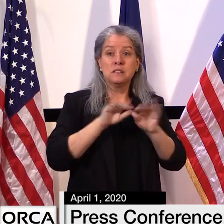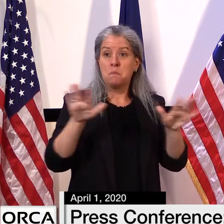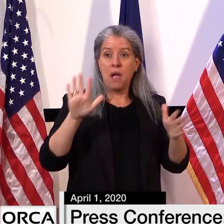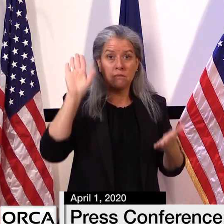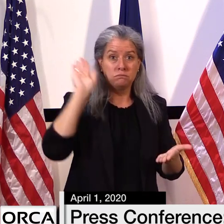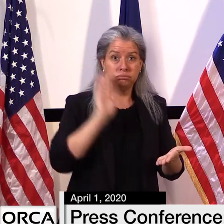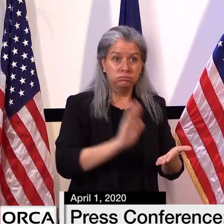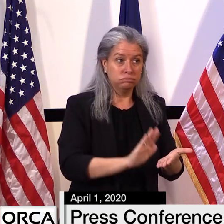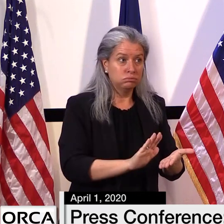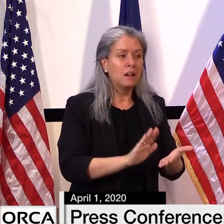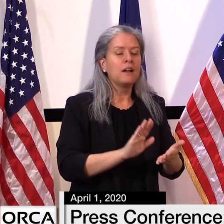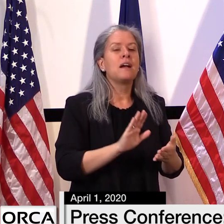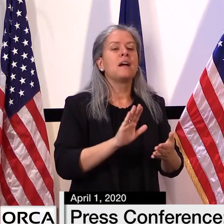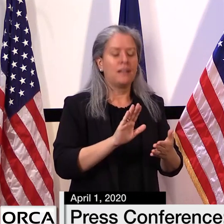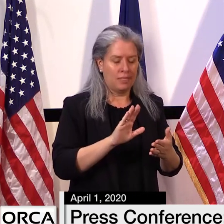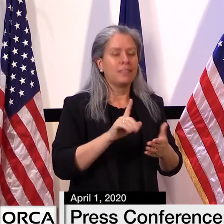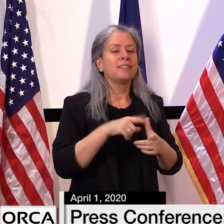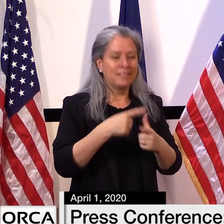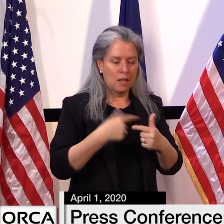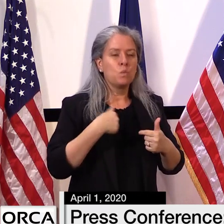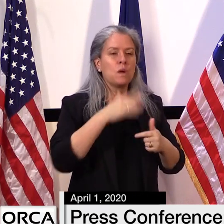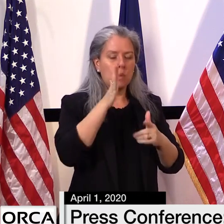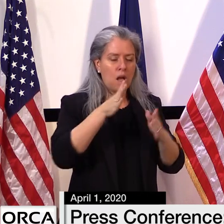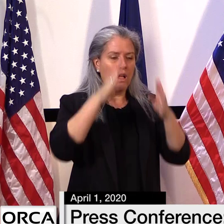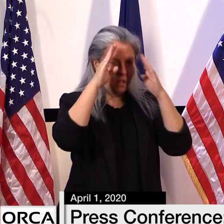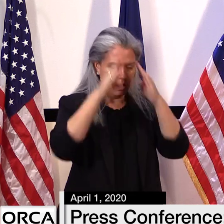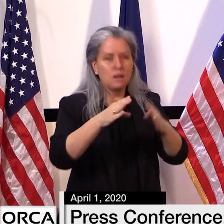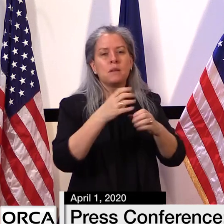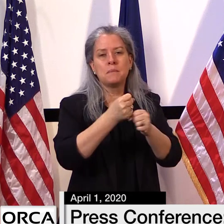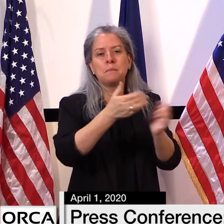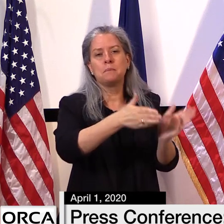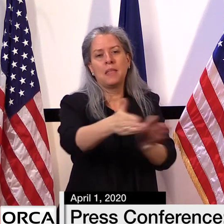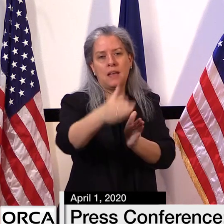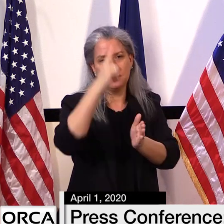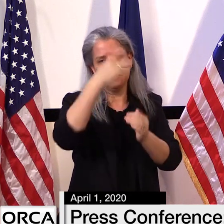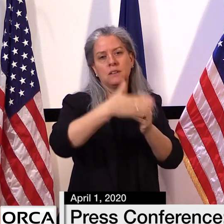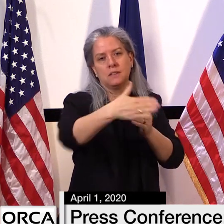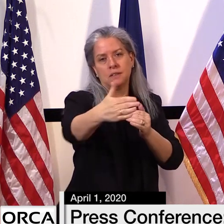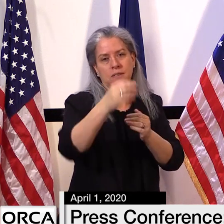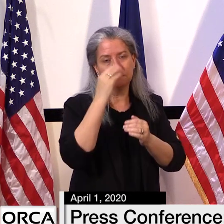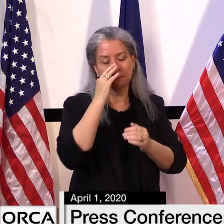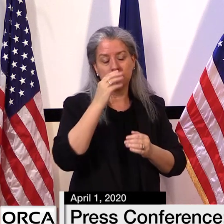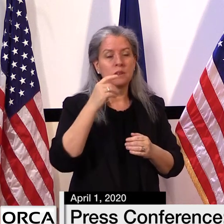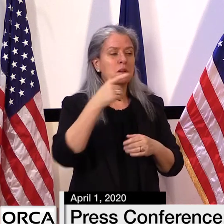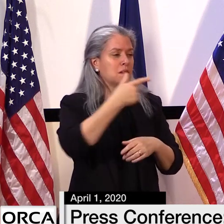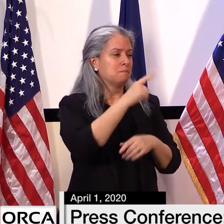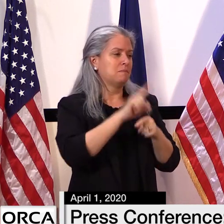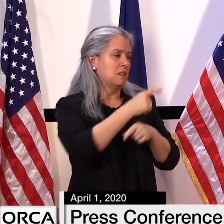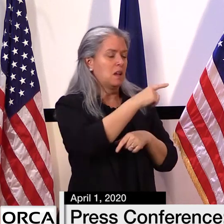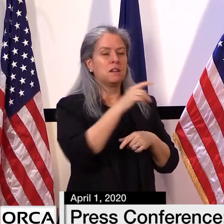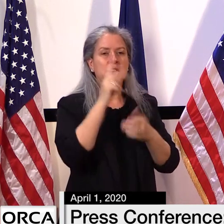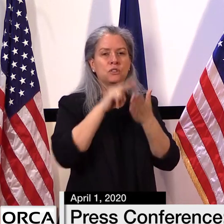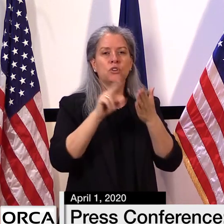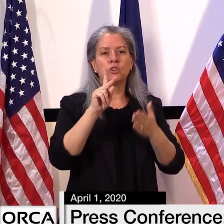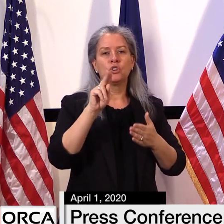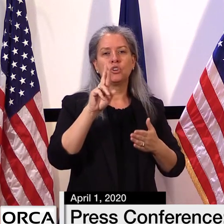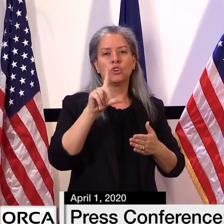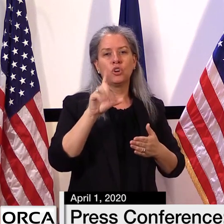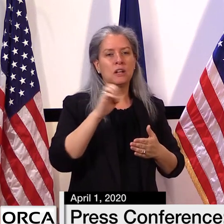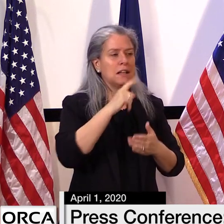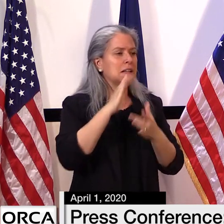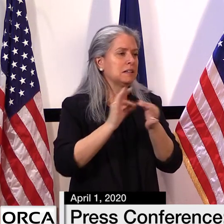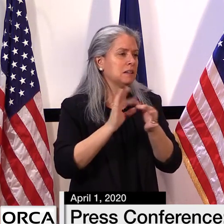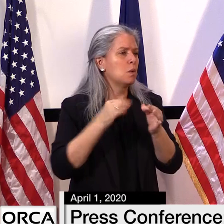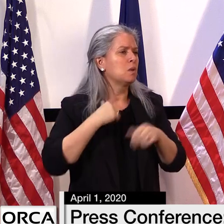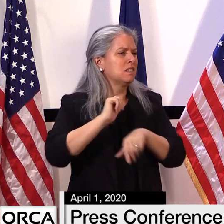we're, as Secretary Curley had outlined, we're setting up an economic task force to take a look at what we can do